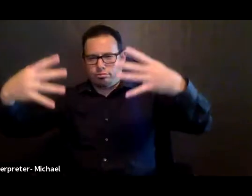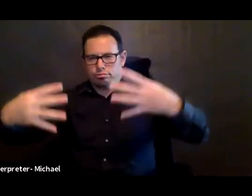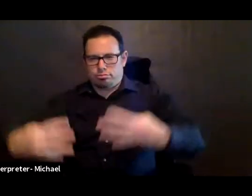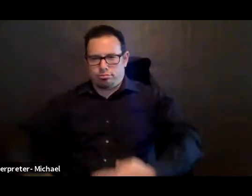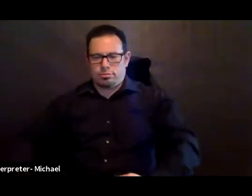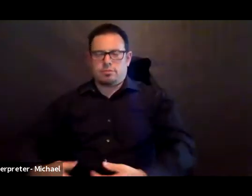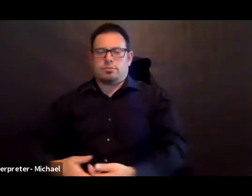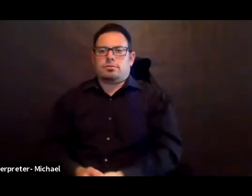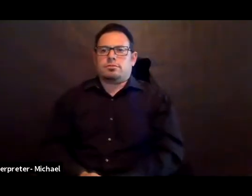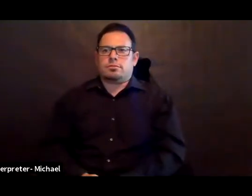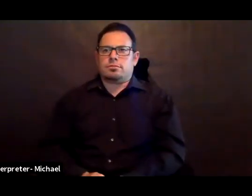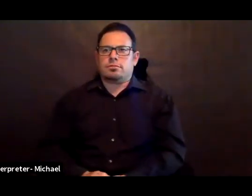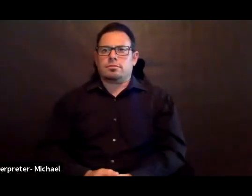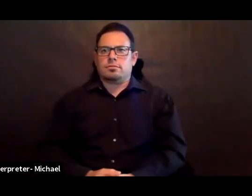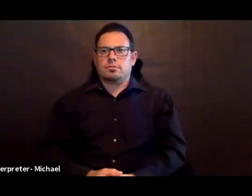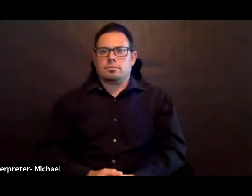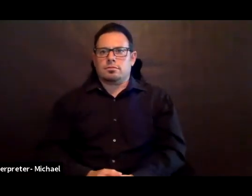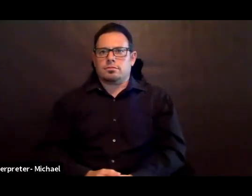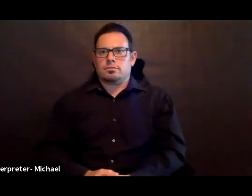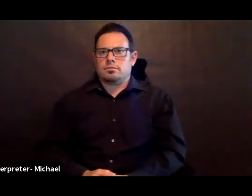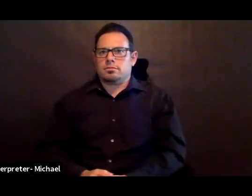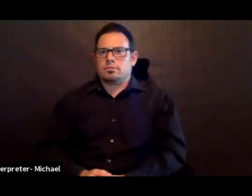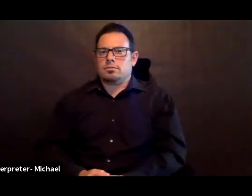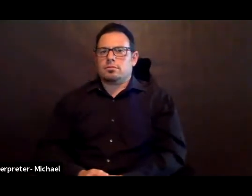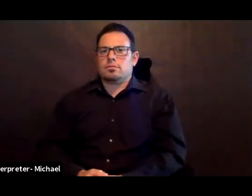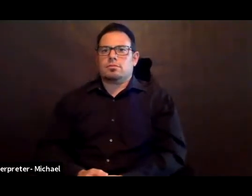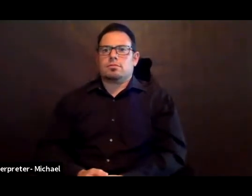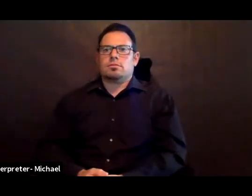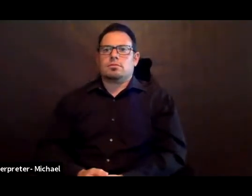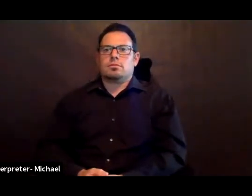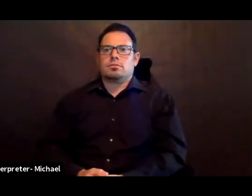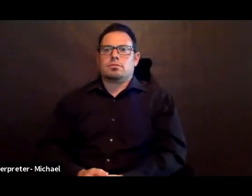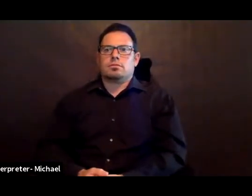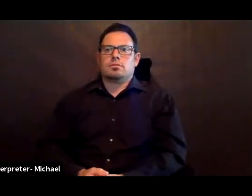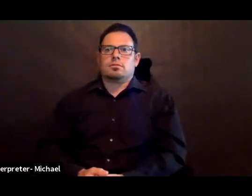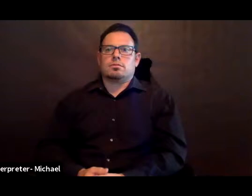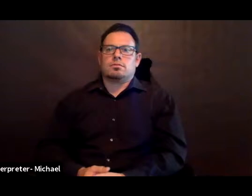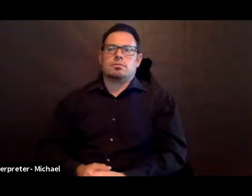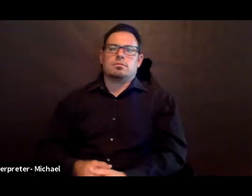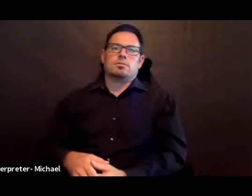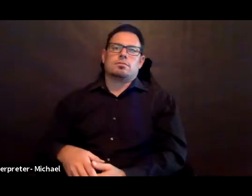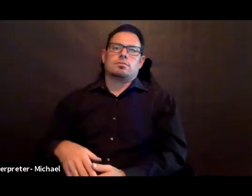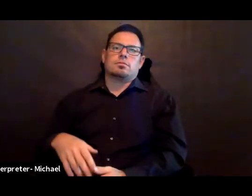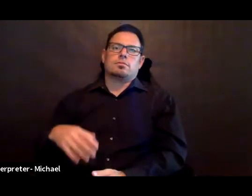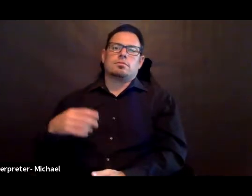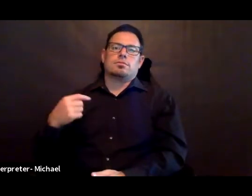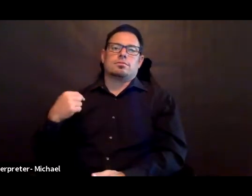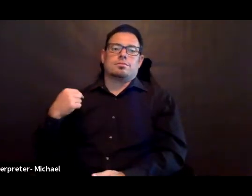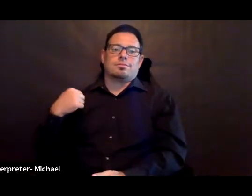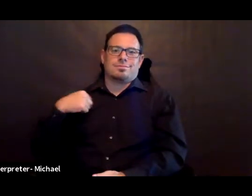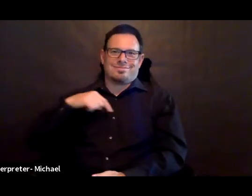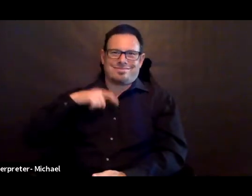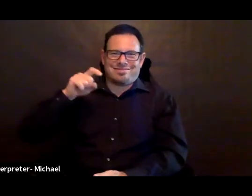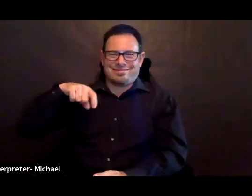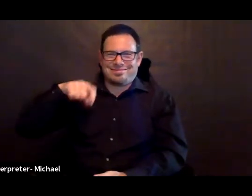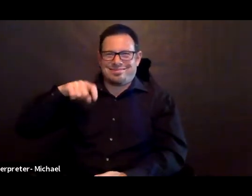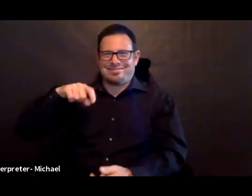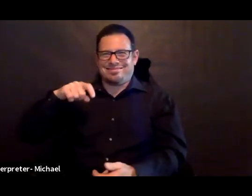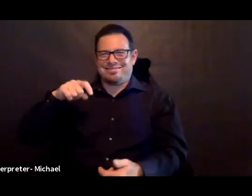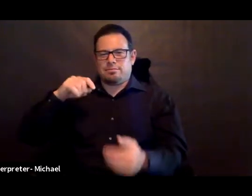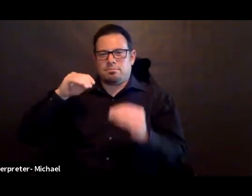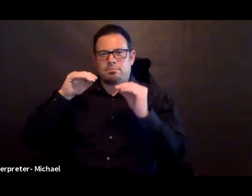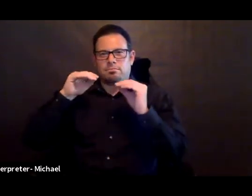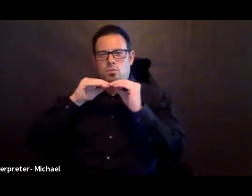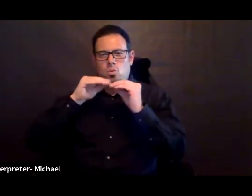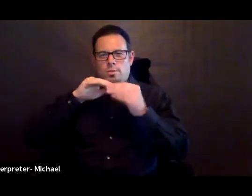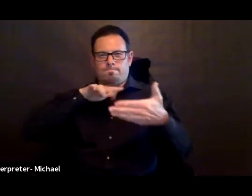need, multiple studies that are showing similar things. And that's something that, we're